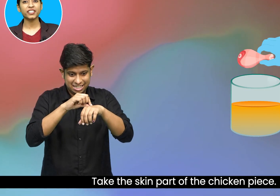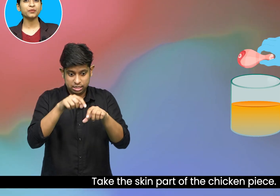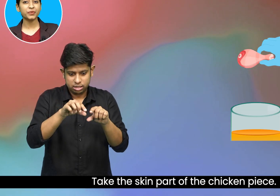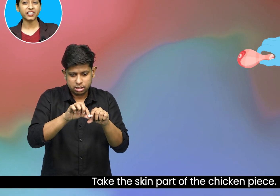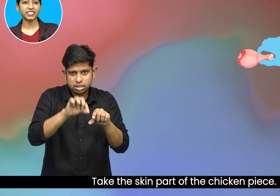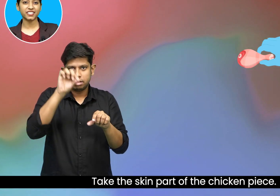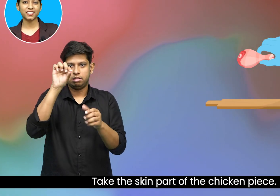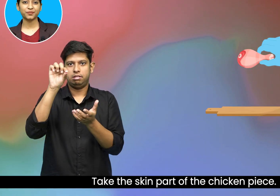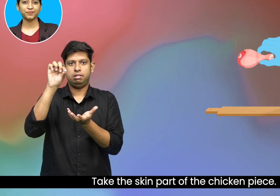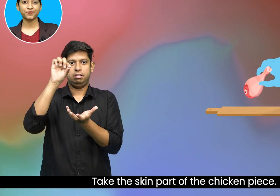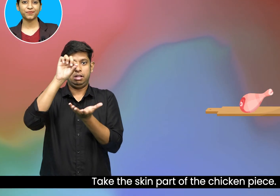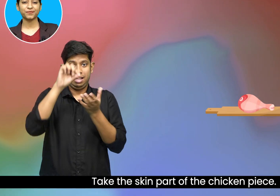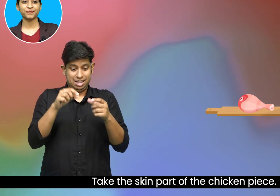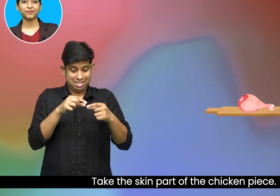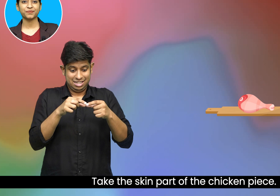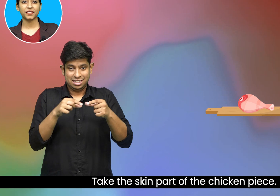of chicken piece.